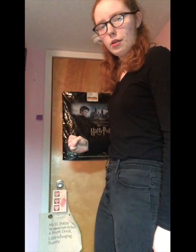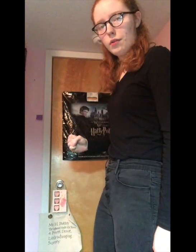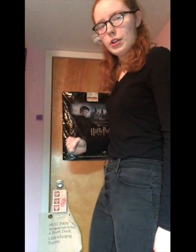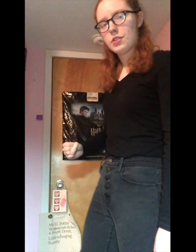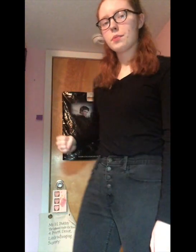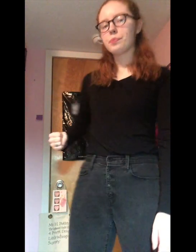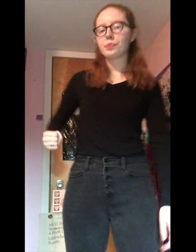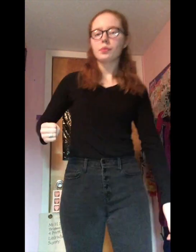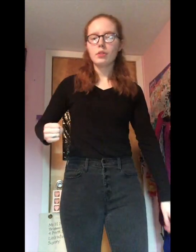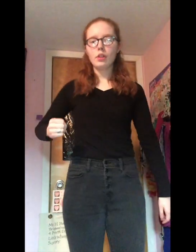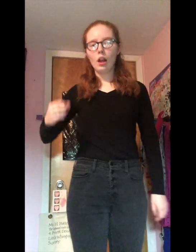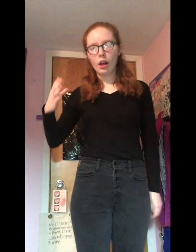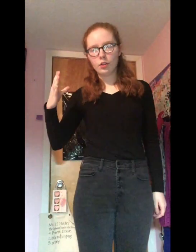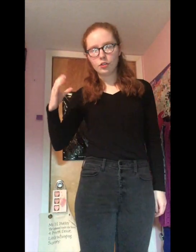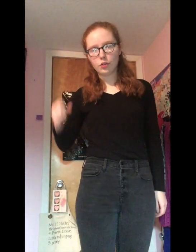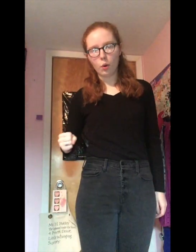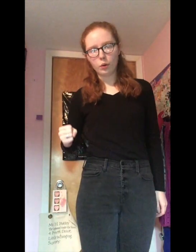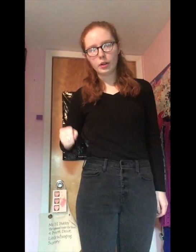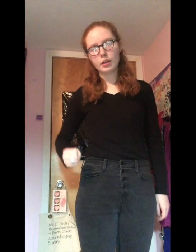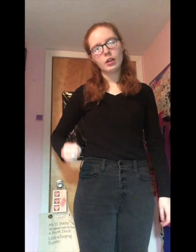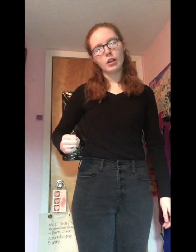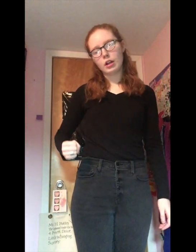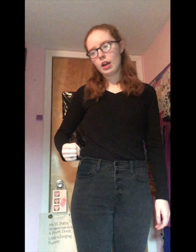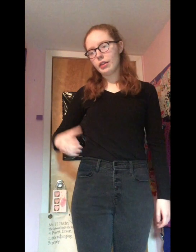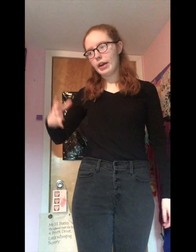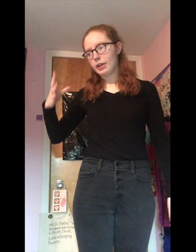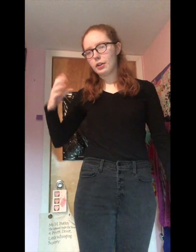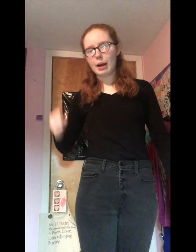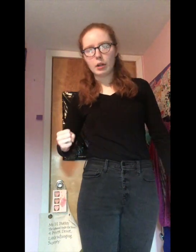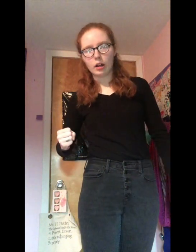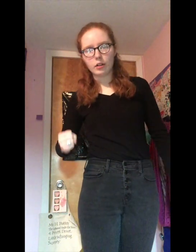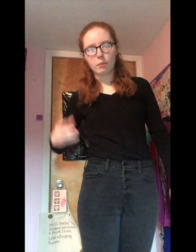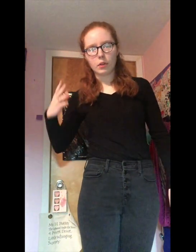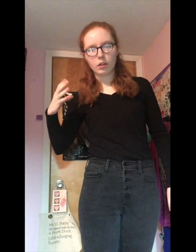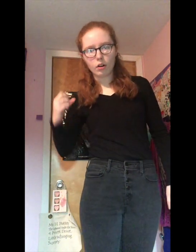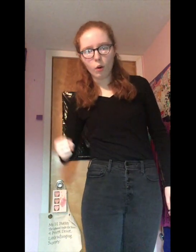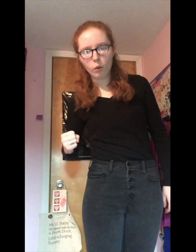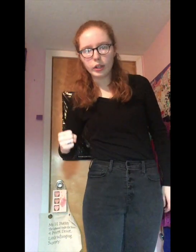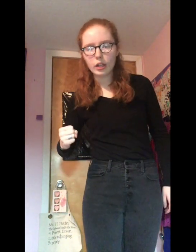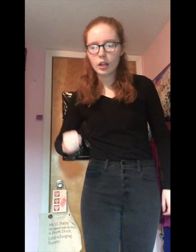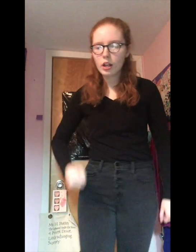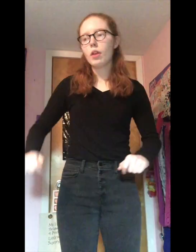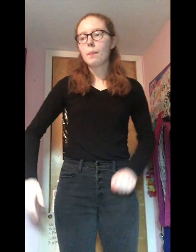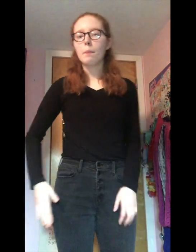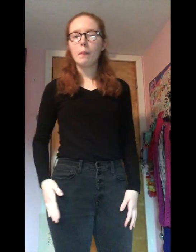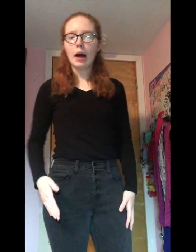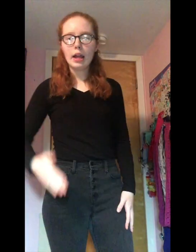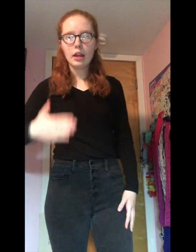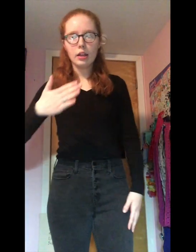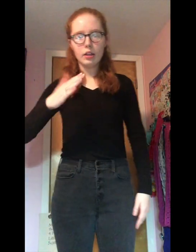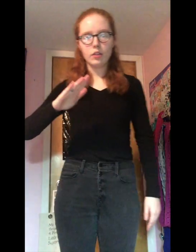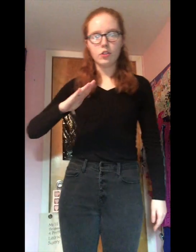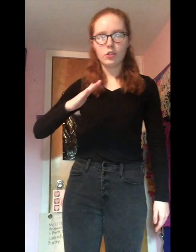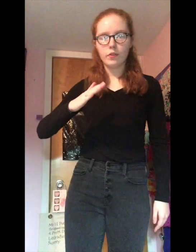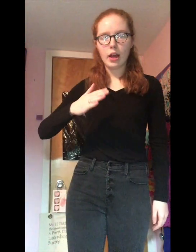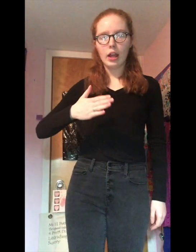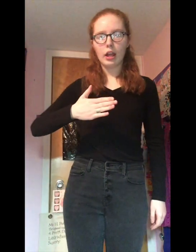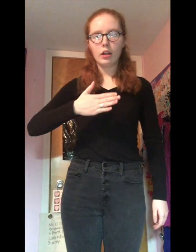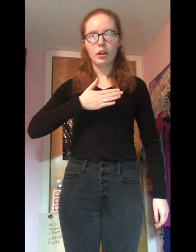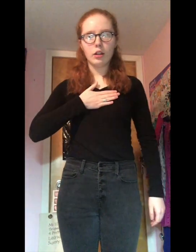a fist. And that's just hold. Like you're grabbing onto something, you're going to hold it. My is just a flat hand against